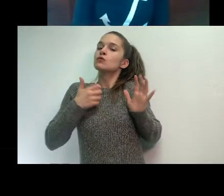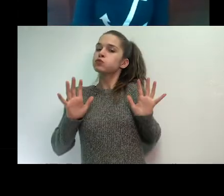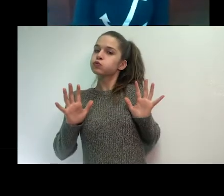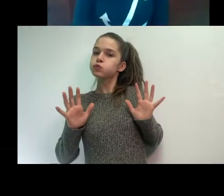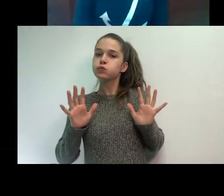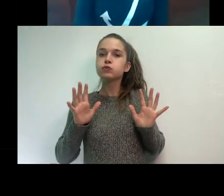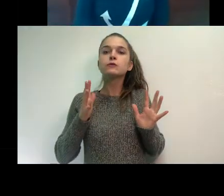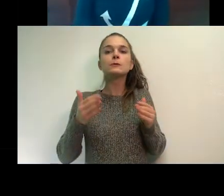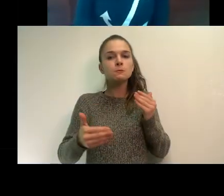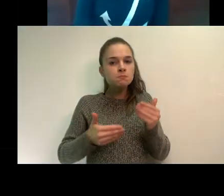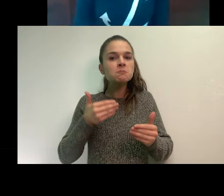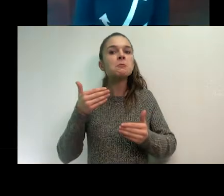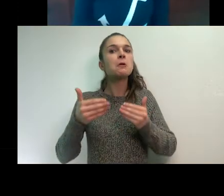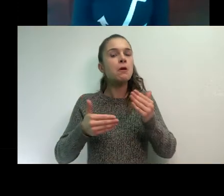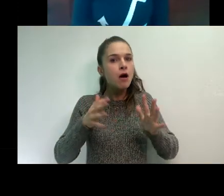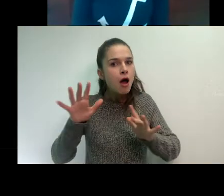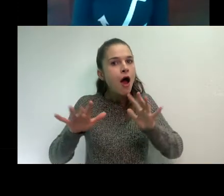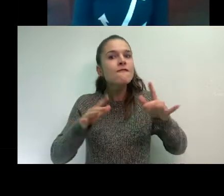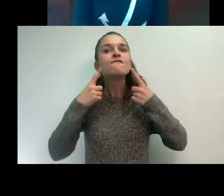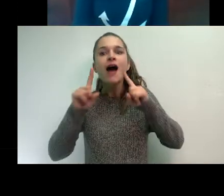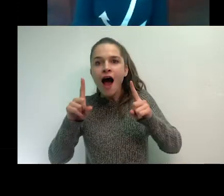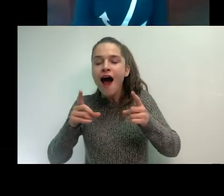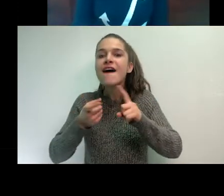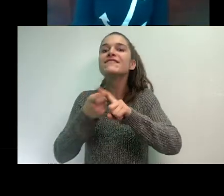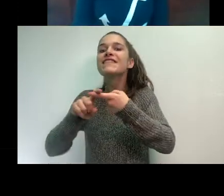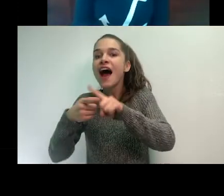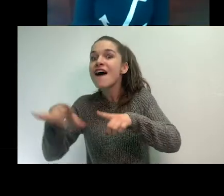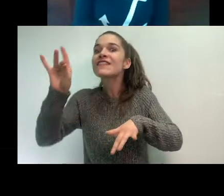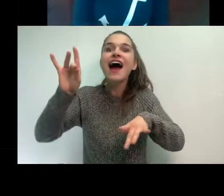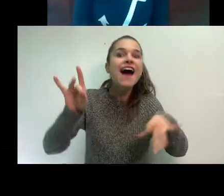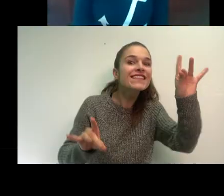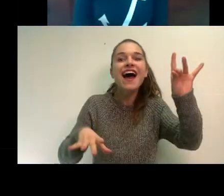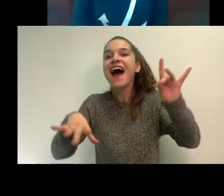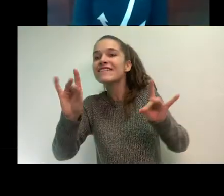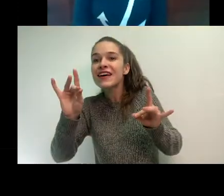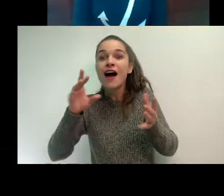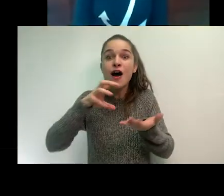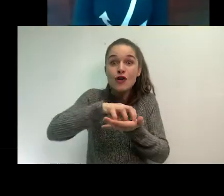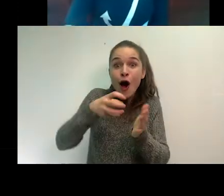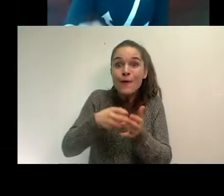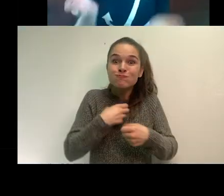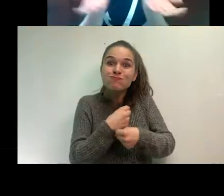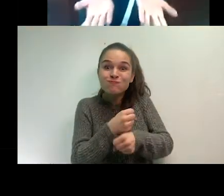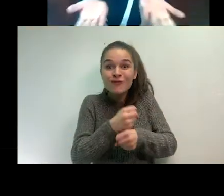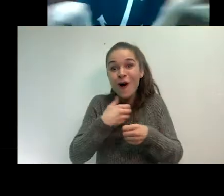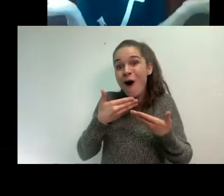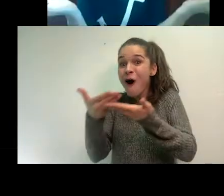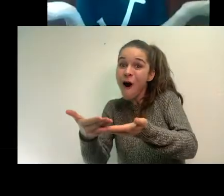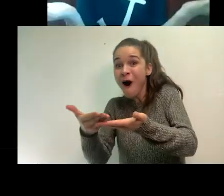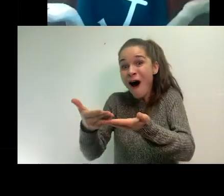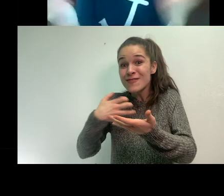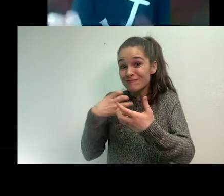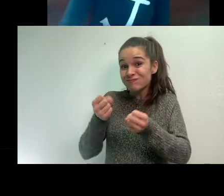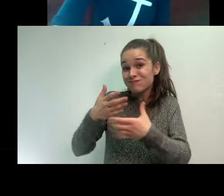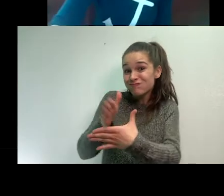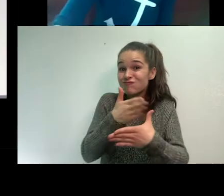made friends. Found you. And she said, want a brownie? I helped make them. Well, that's nice.